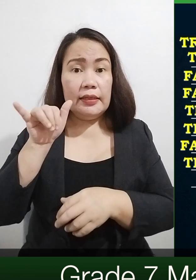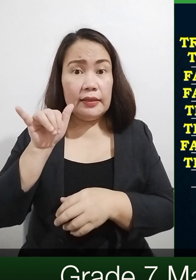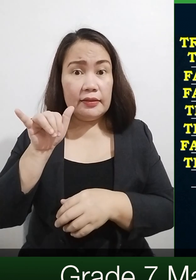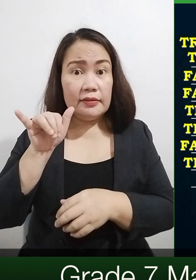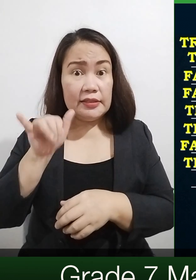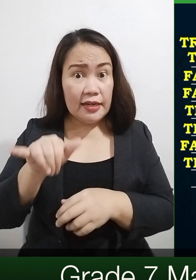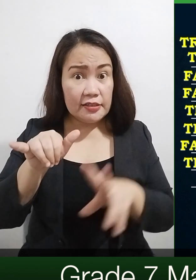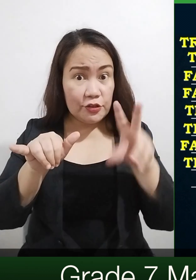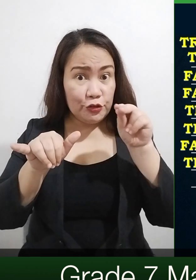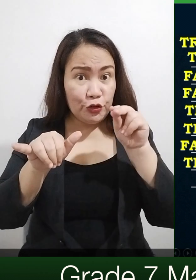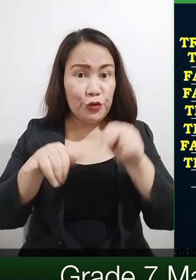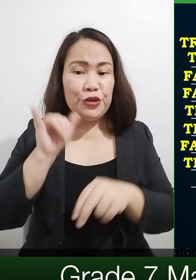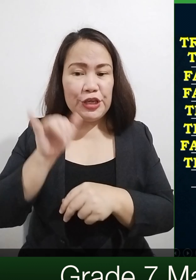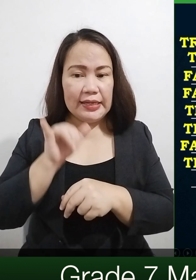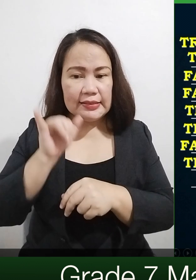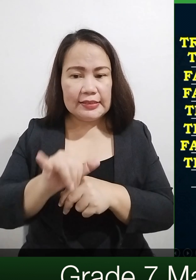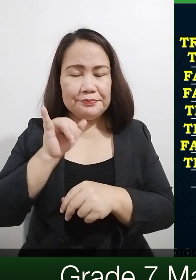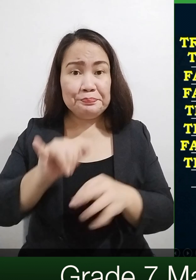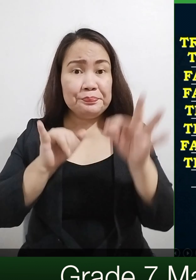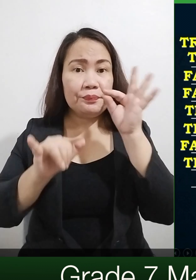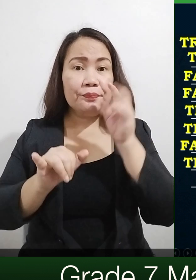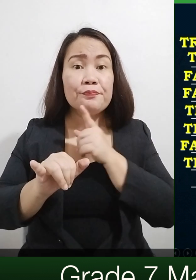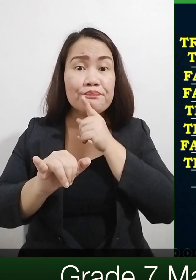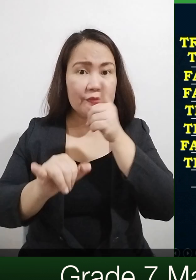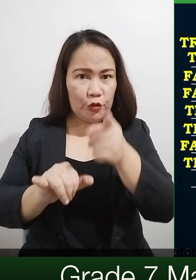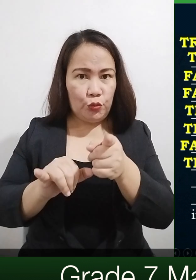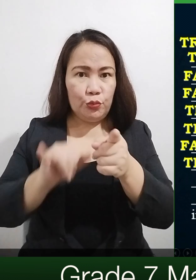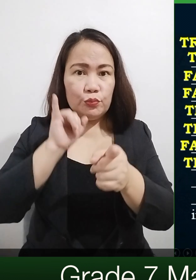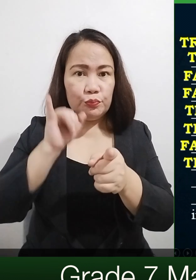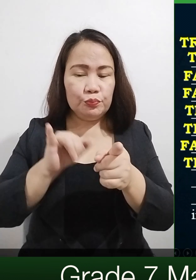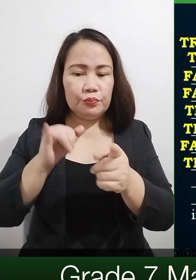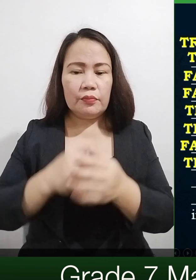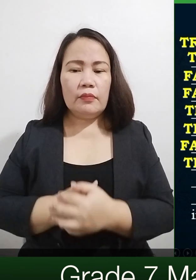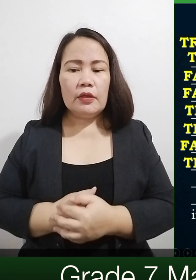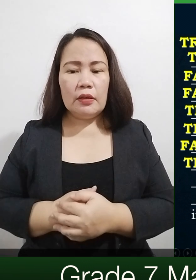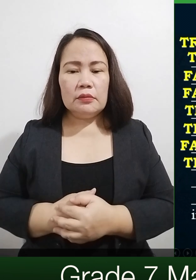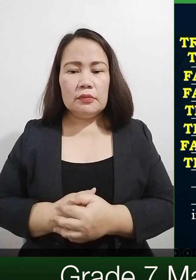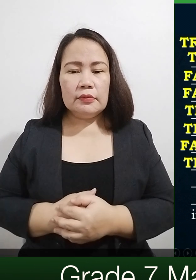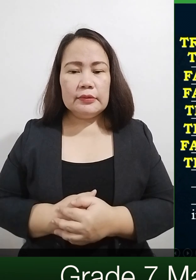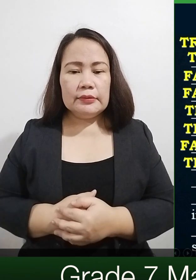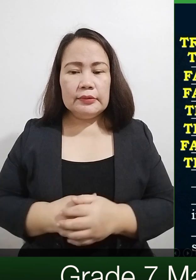Is it a subset? Yes. So, therefore, this is true.